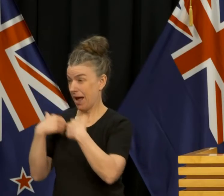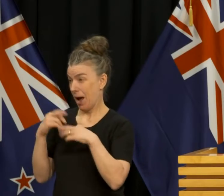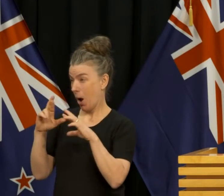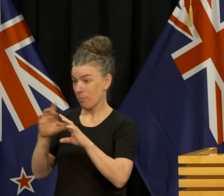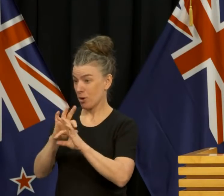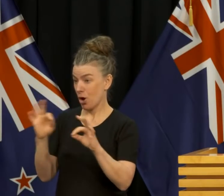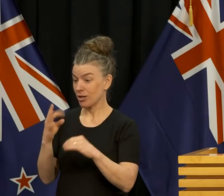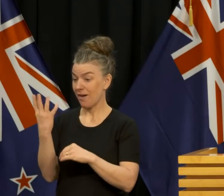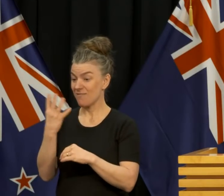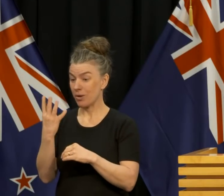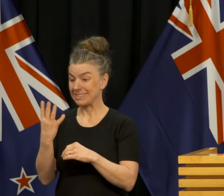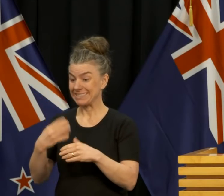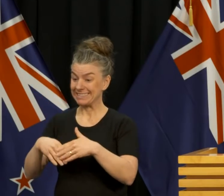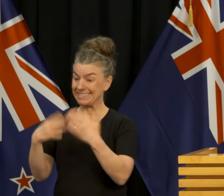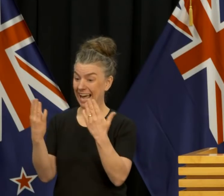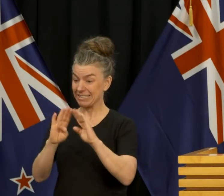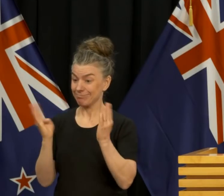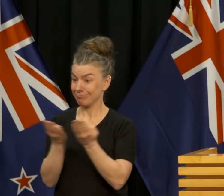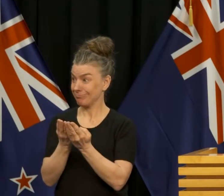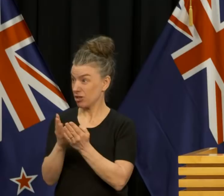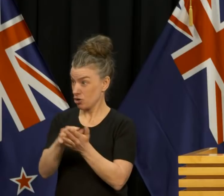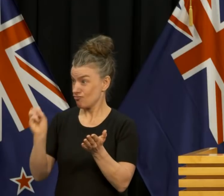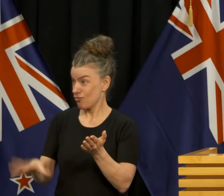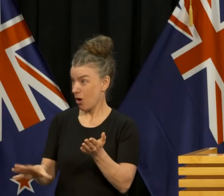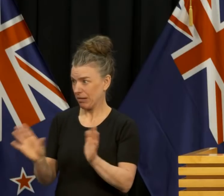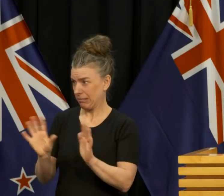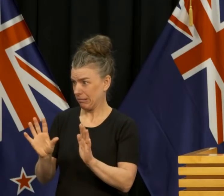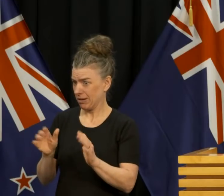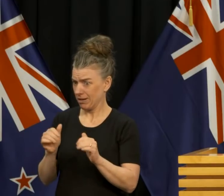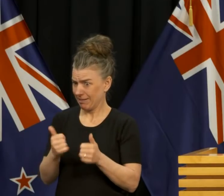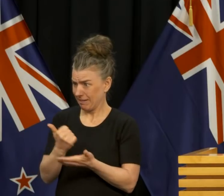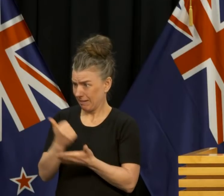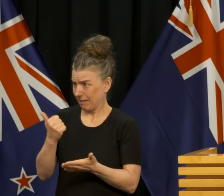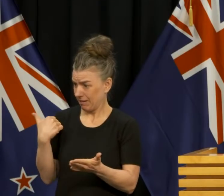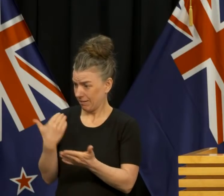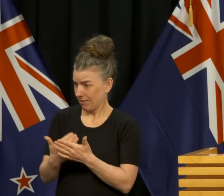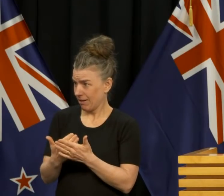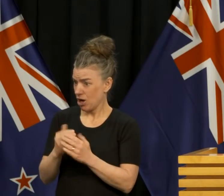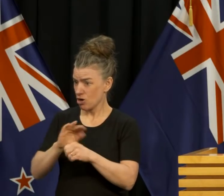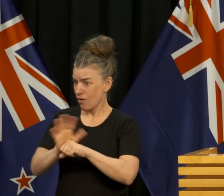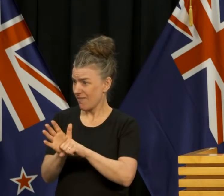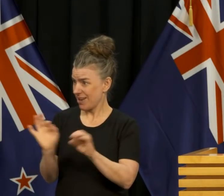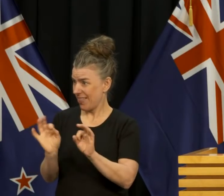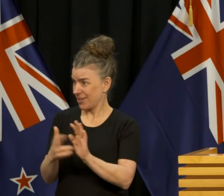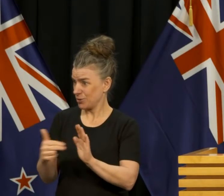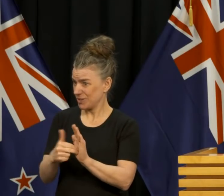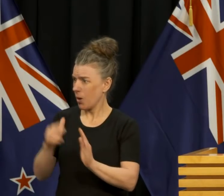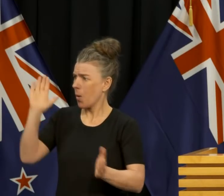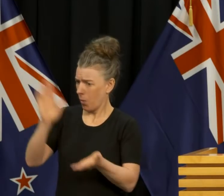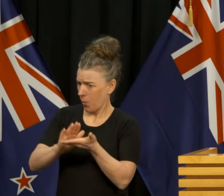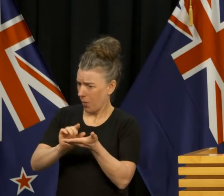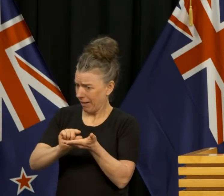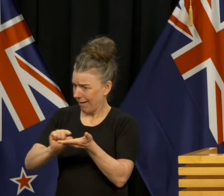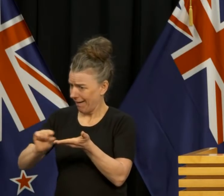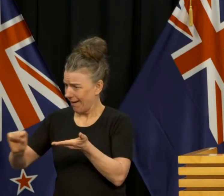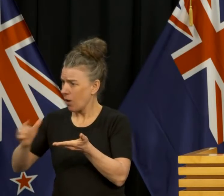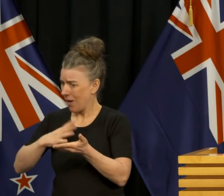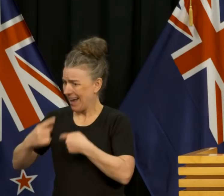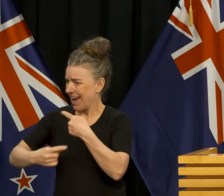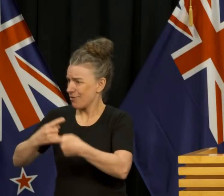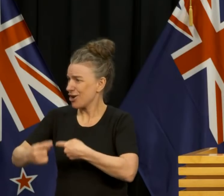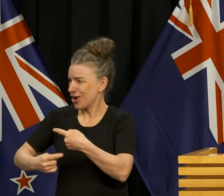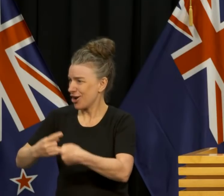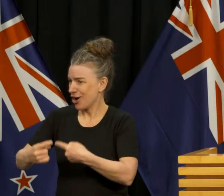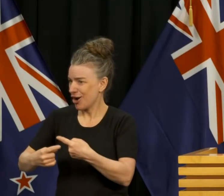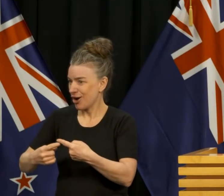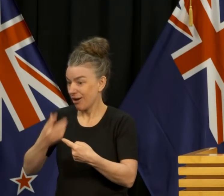point. I think we've done very well so far in keeping COVID-19 out of the country, and certainly we want to keep up that progress.